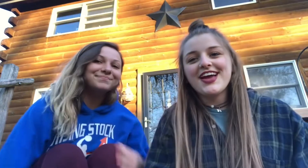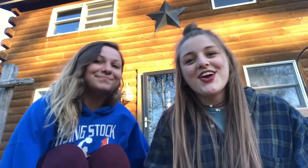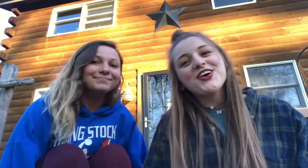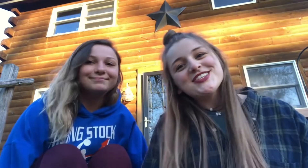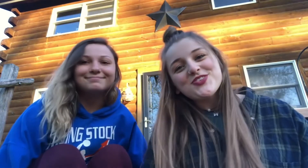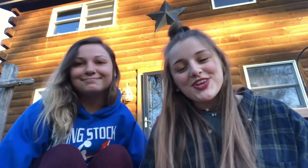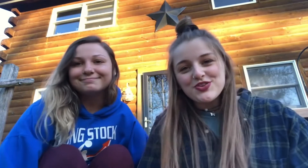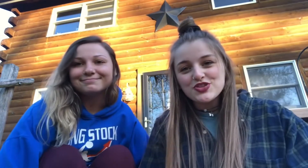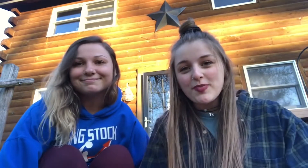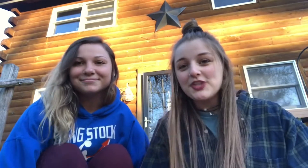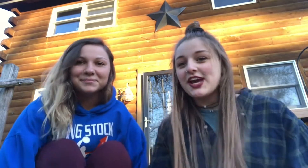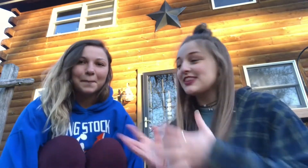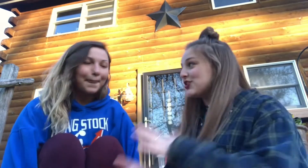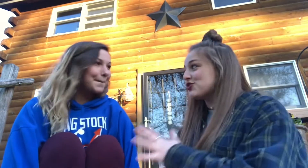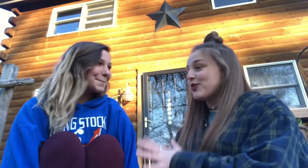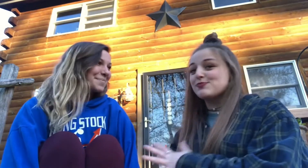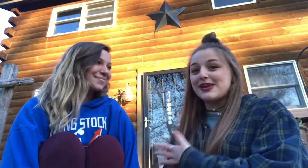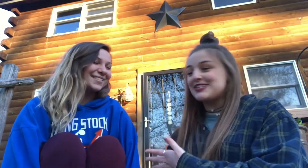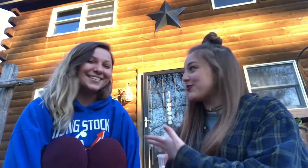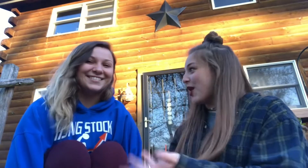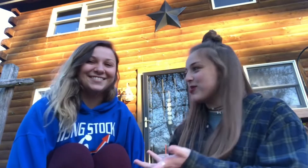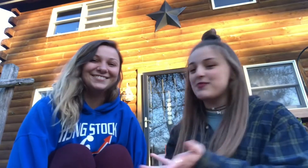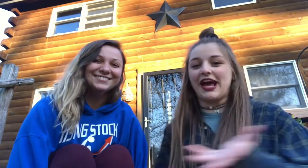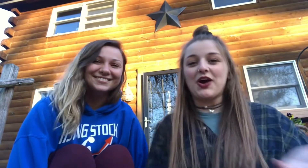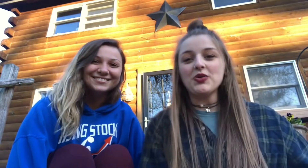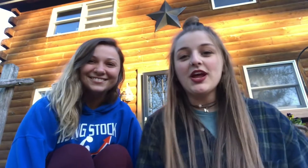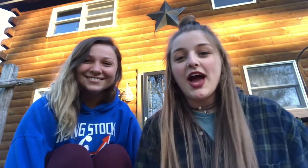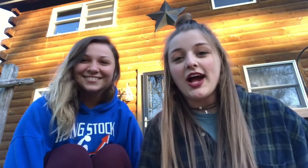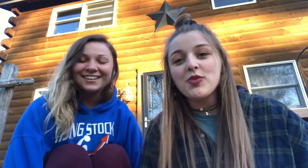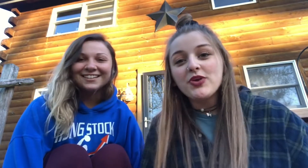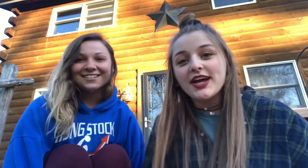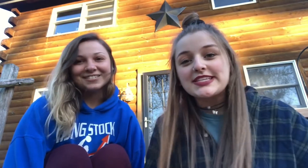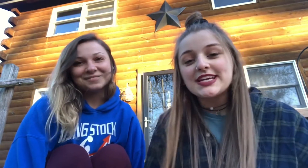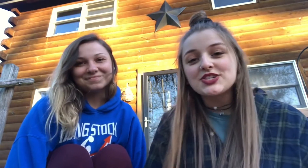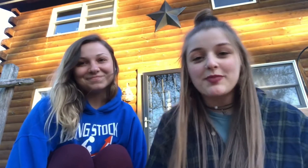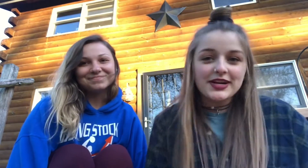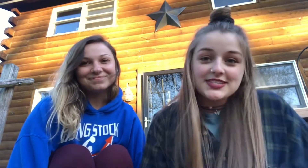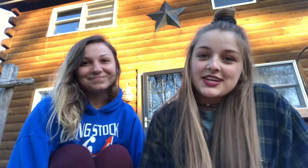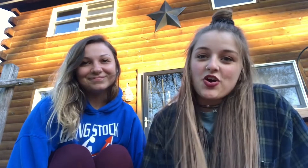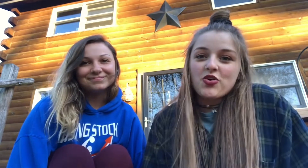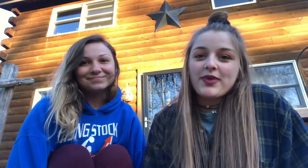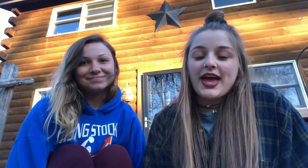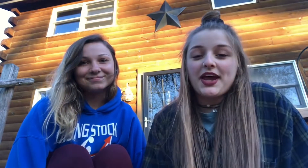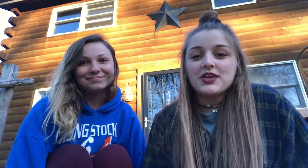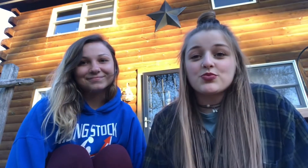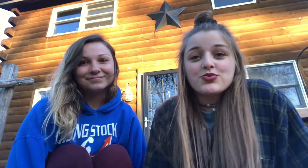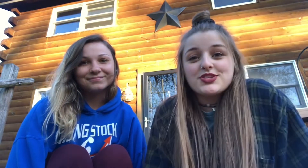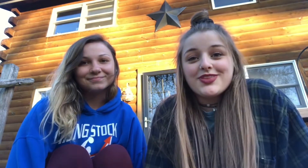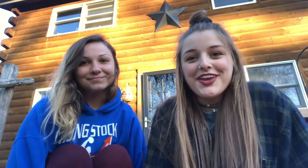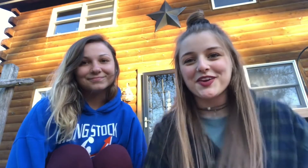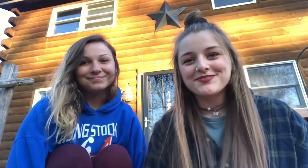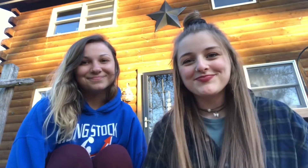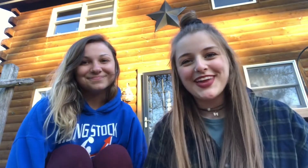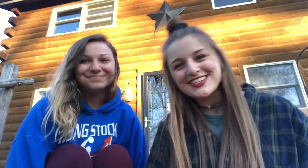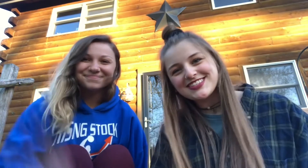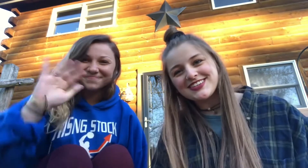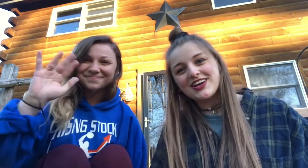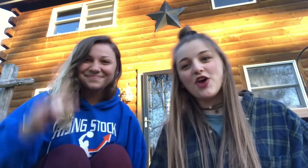Okay, so thank you so much, and thank you so much, Maisie, for helping me out. I hope you guys can start practicing at home, and we'll see you later. Thanks. Off to the